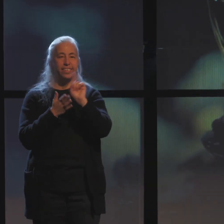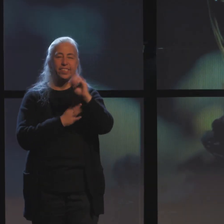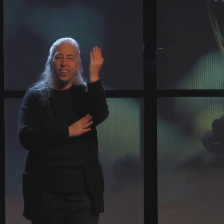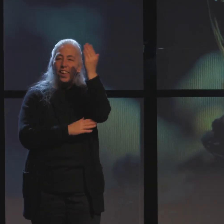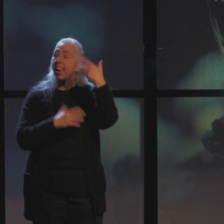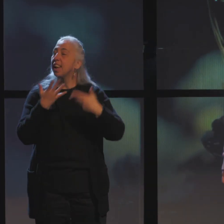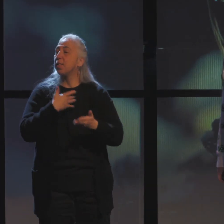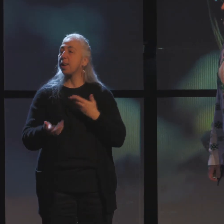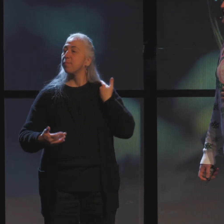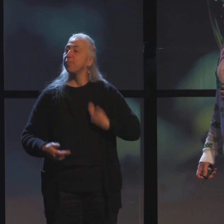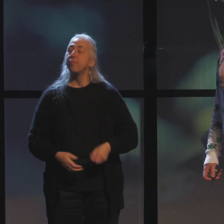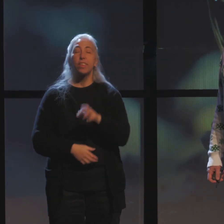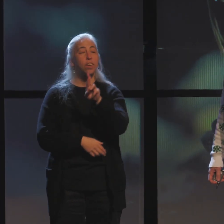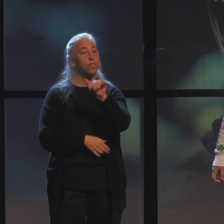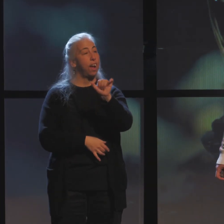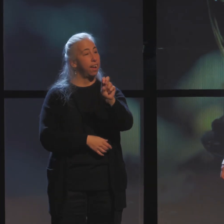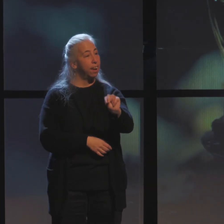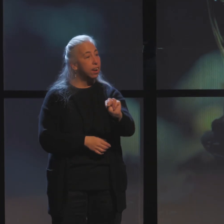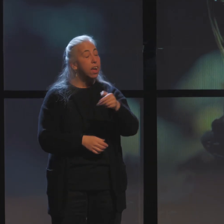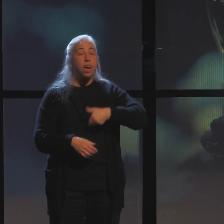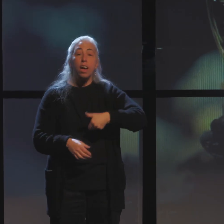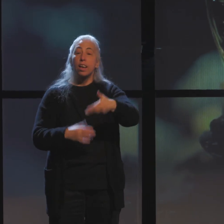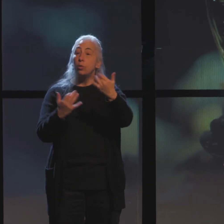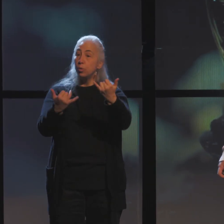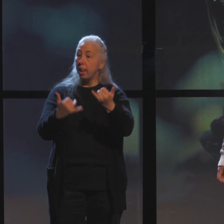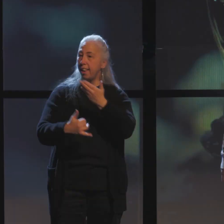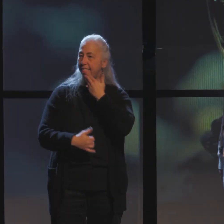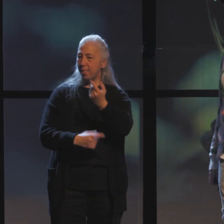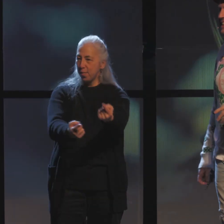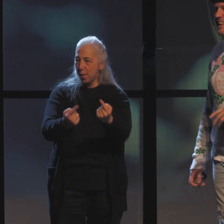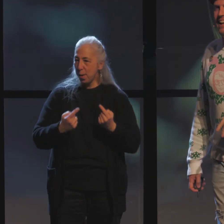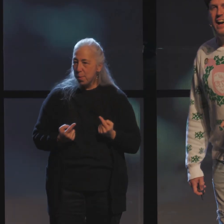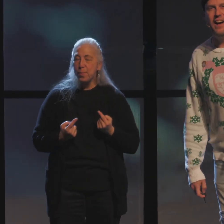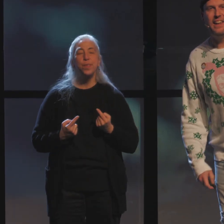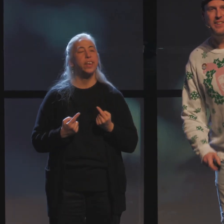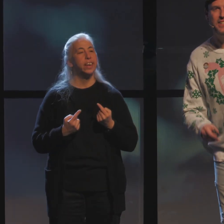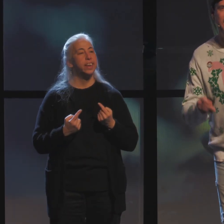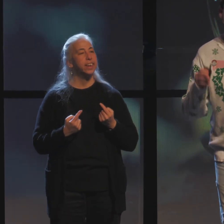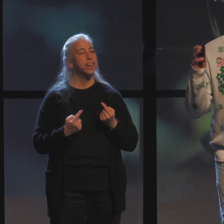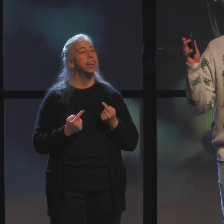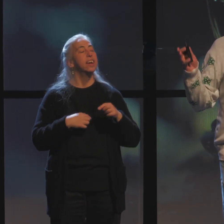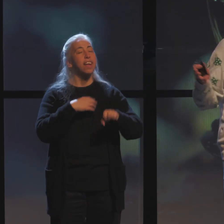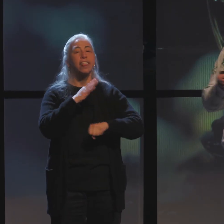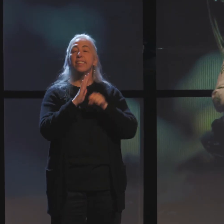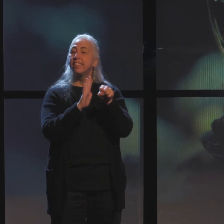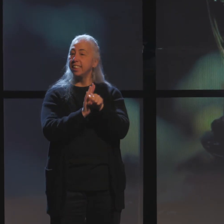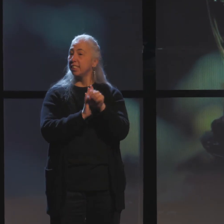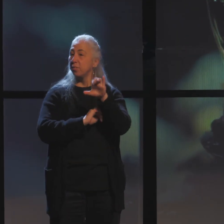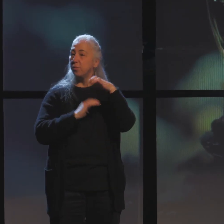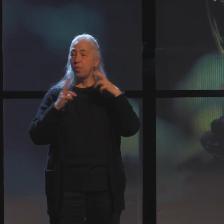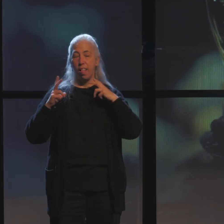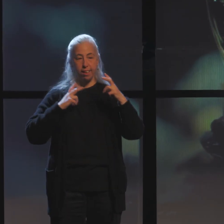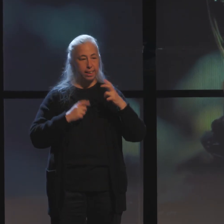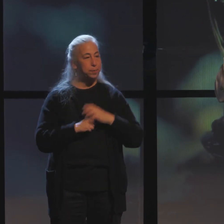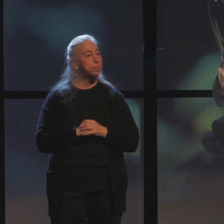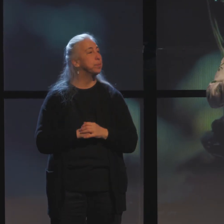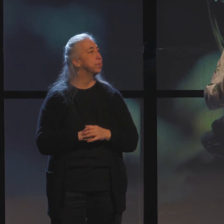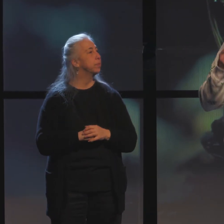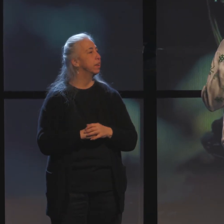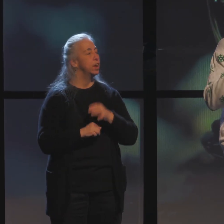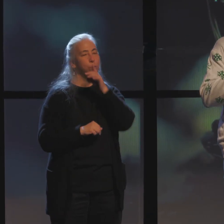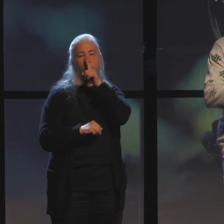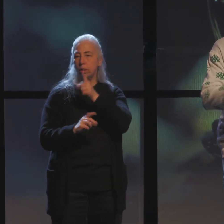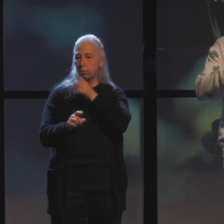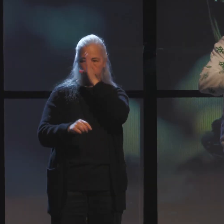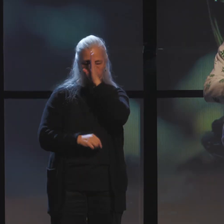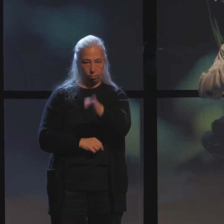name is Ryan. If you're a guest today, thank you so much for being here with us this holiday season. Here's the deal, though. I like to say this right off the